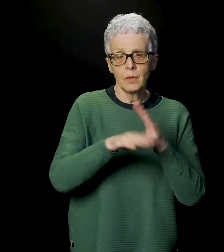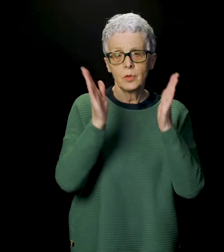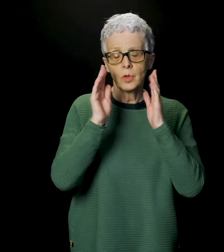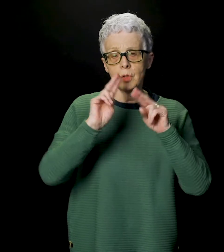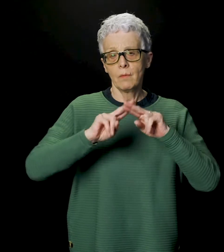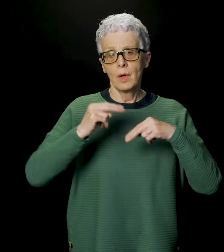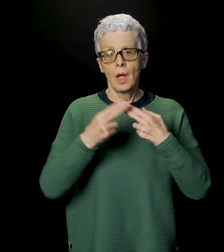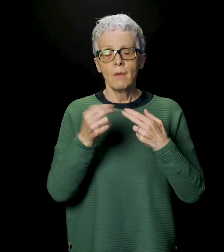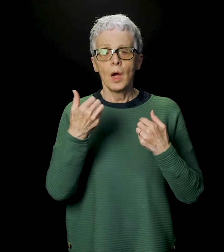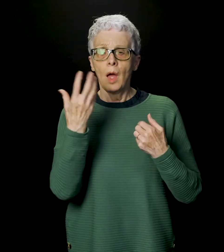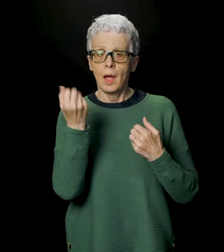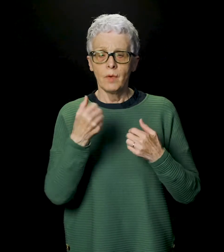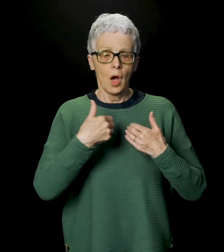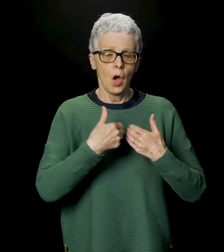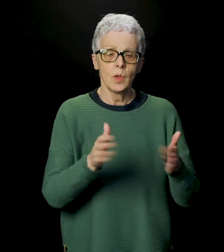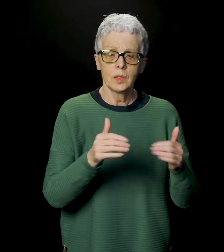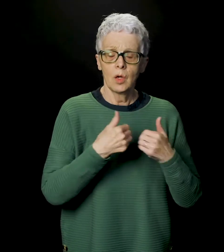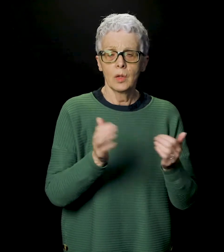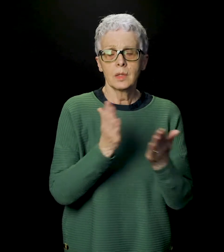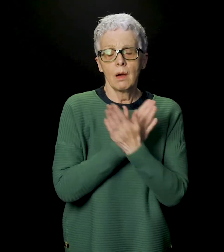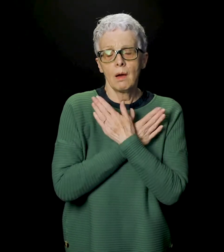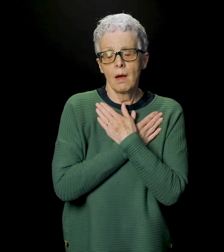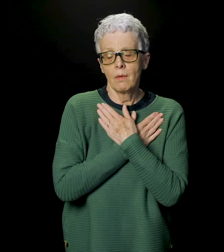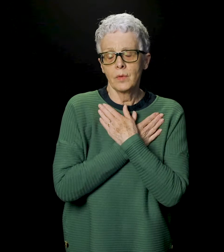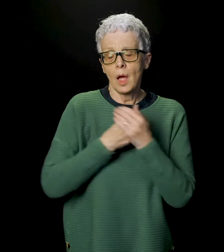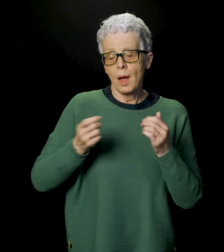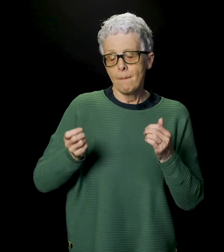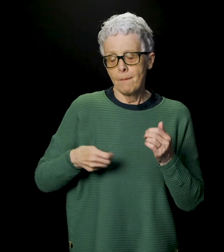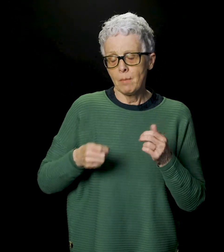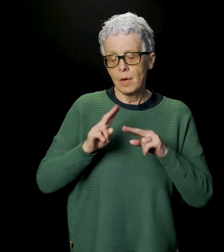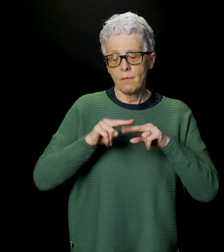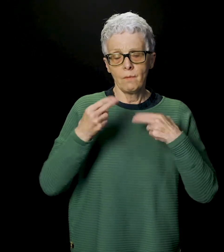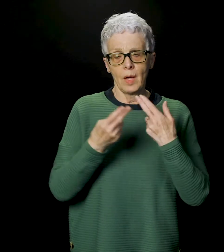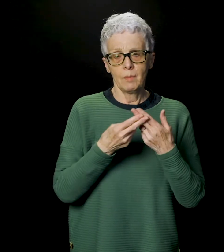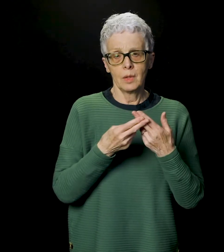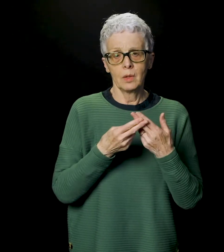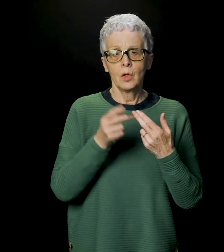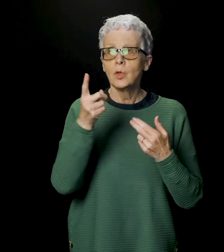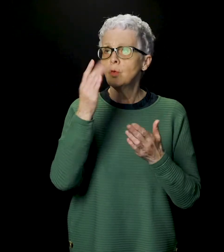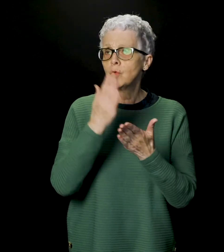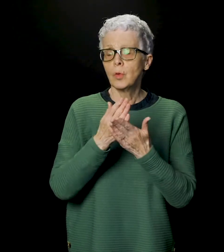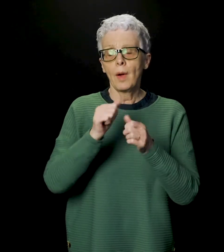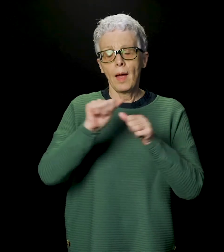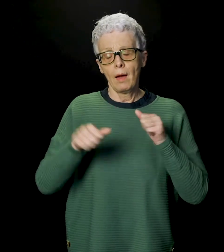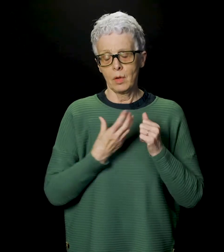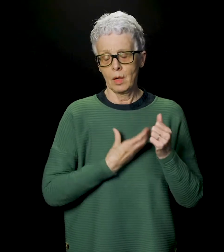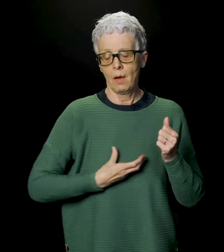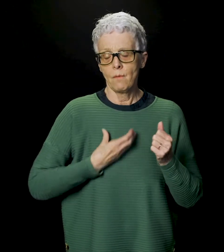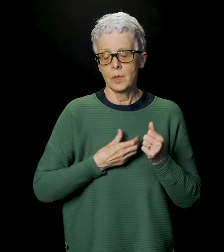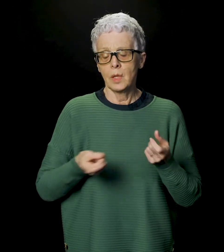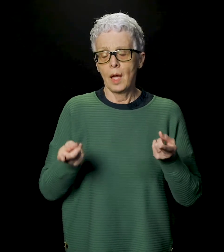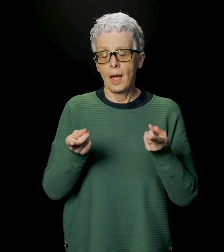who has lost a loved one in the last few weeks. God, you are our source of comfort and